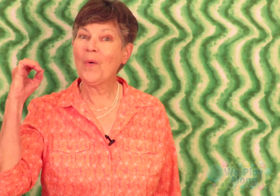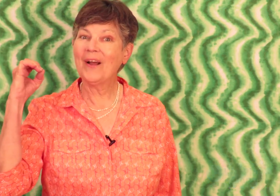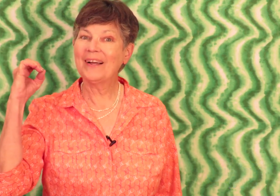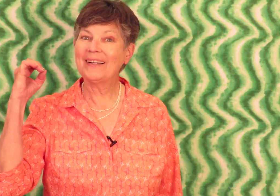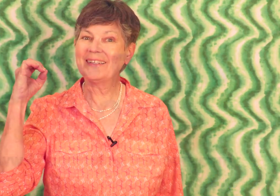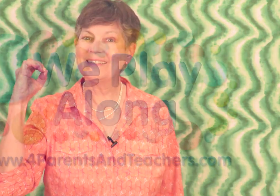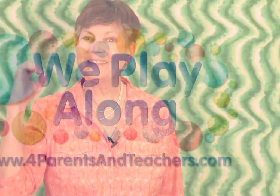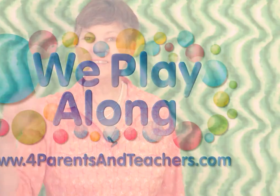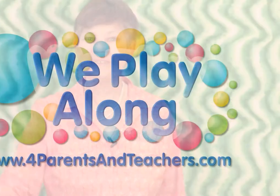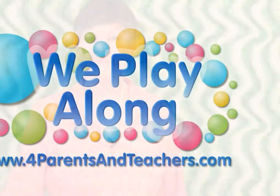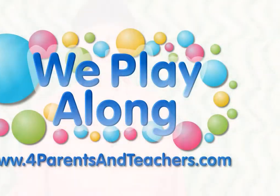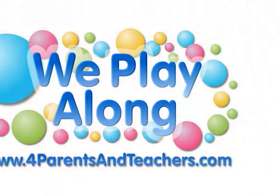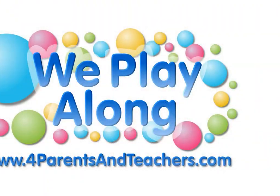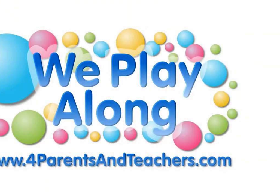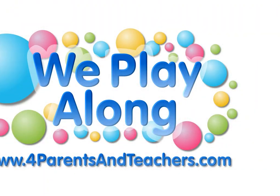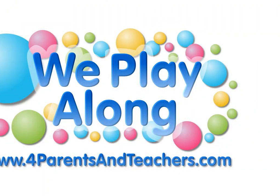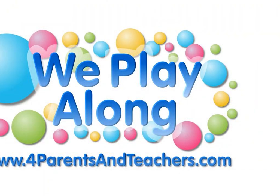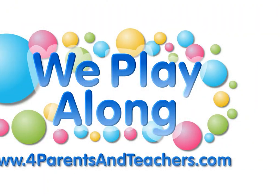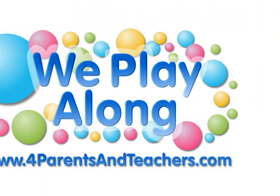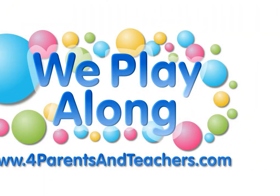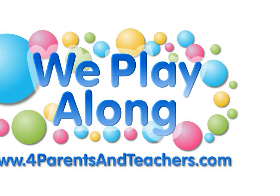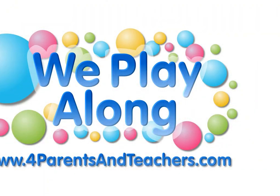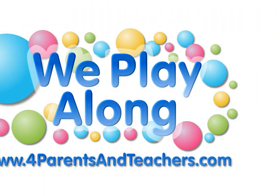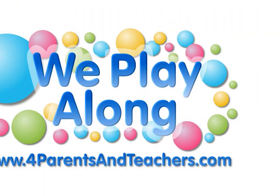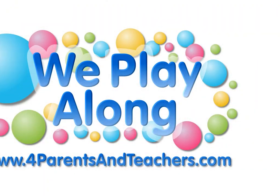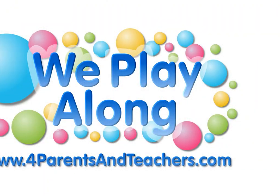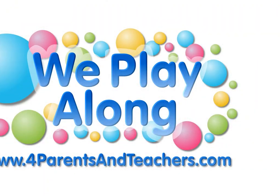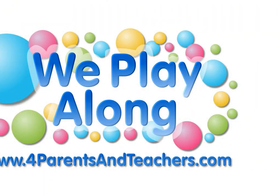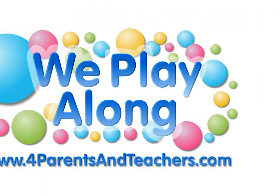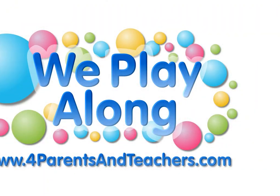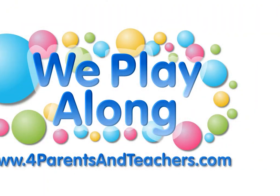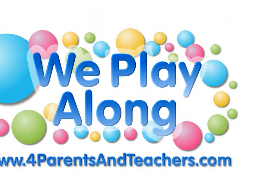so